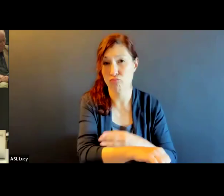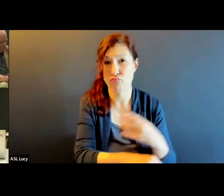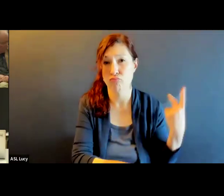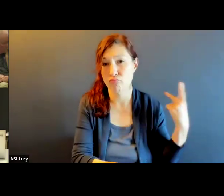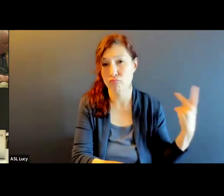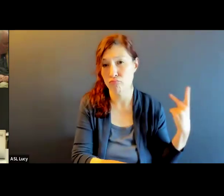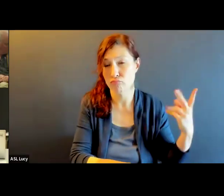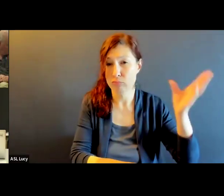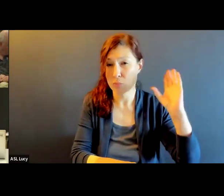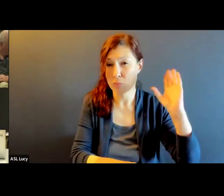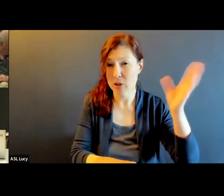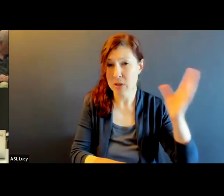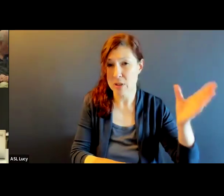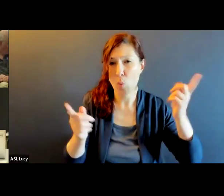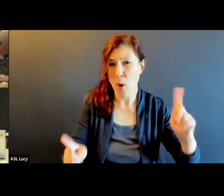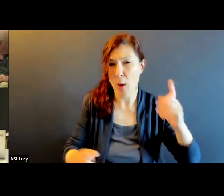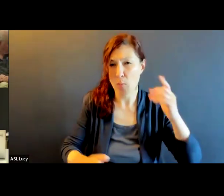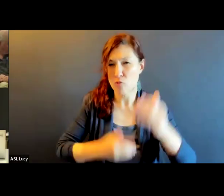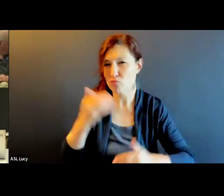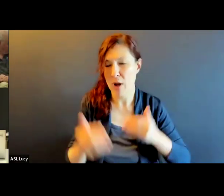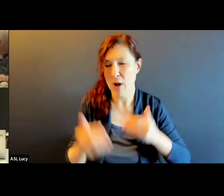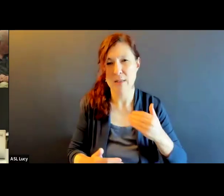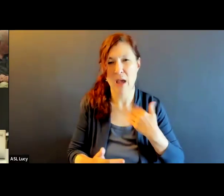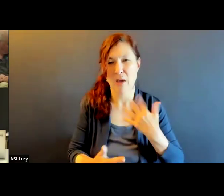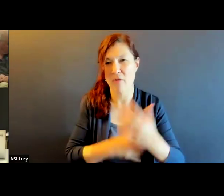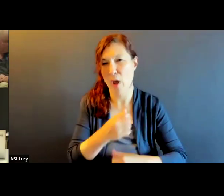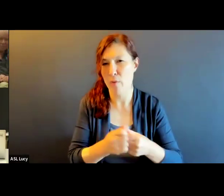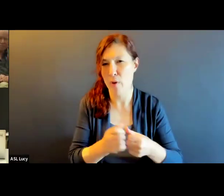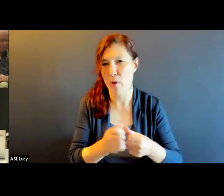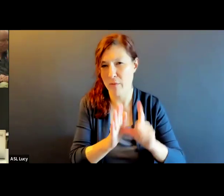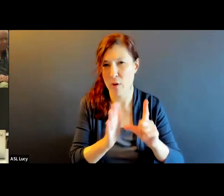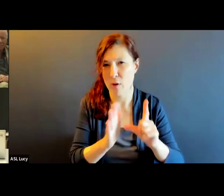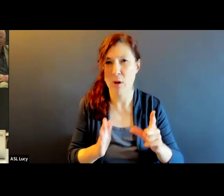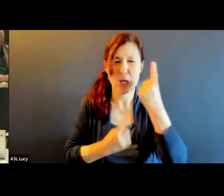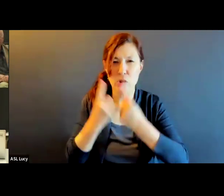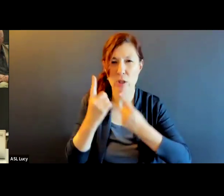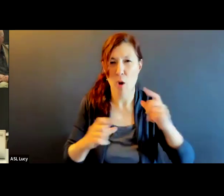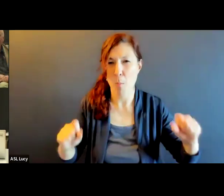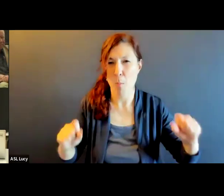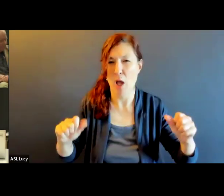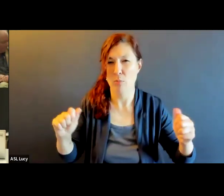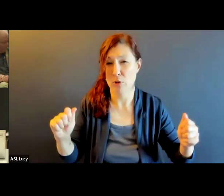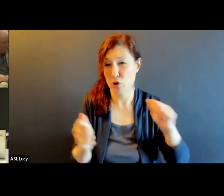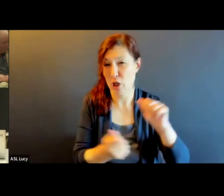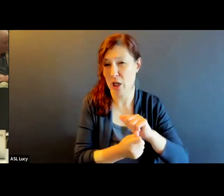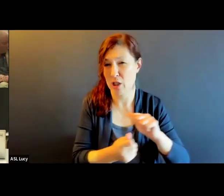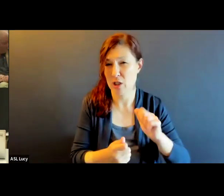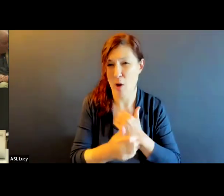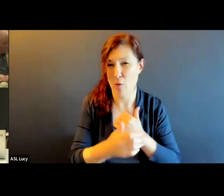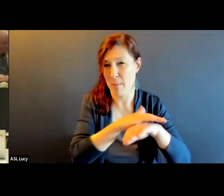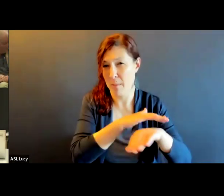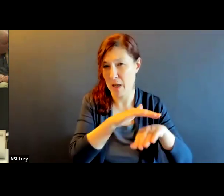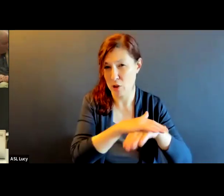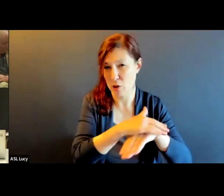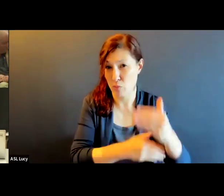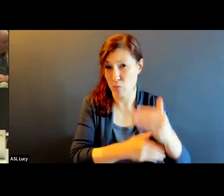the process of our 5-year review and considerations for potential changes to the exam school admissions process.